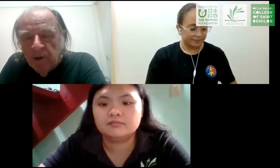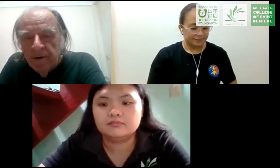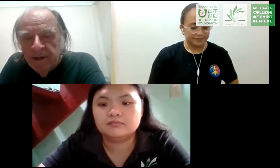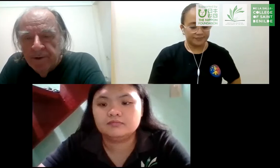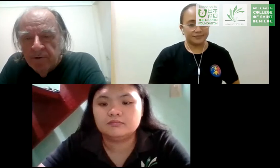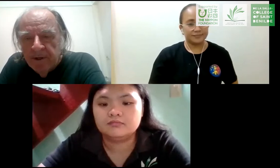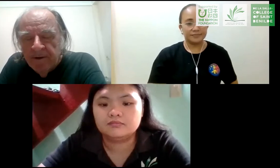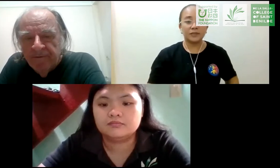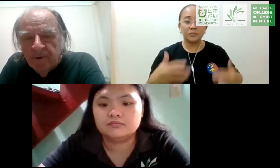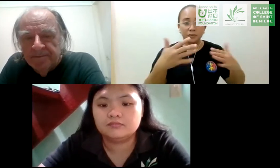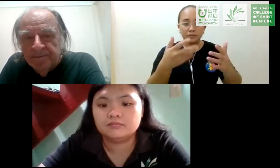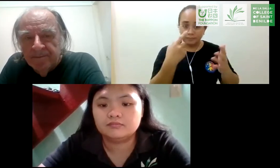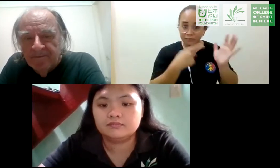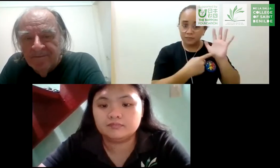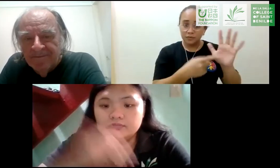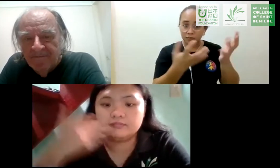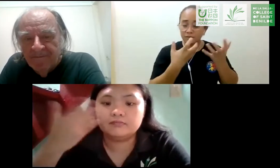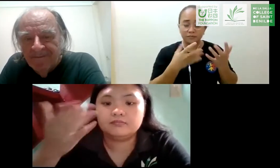You can go ahead and show now if you want.